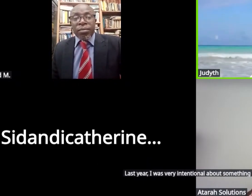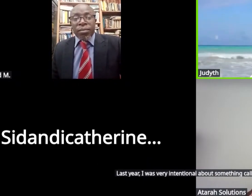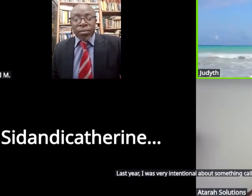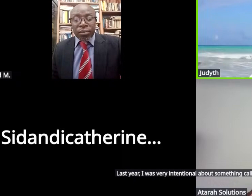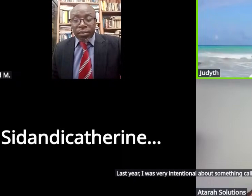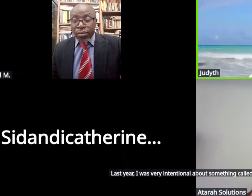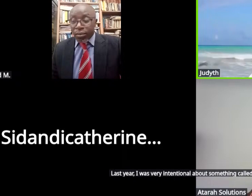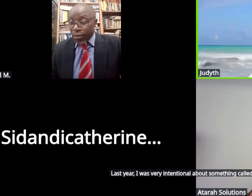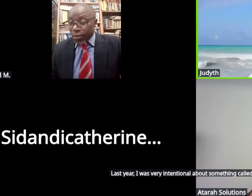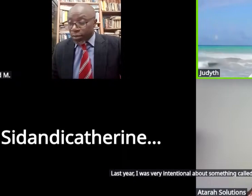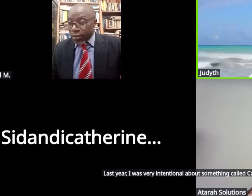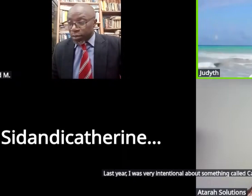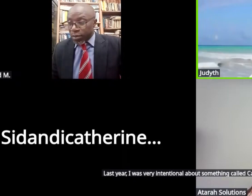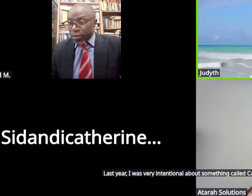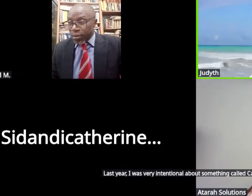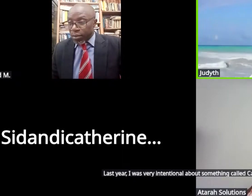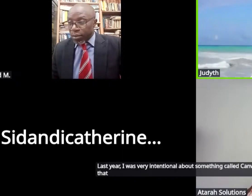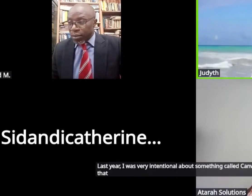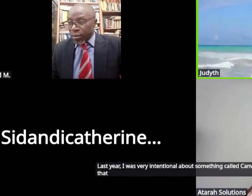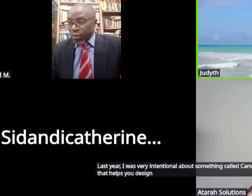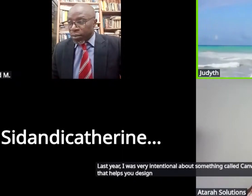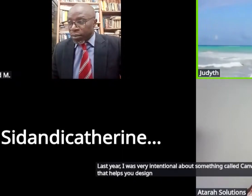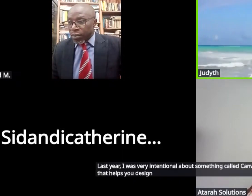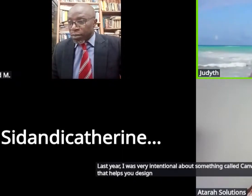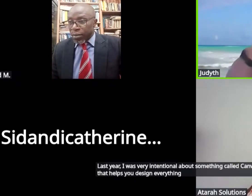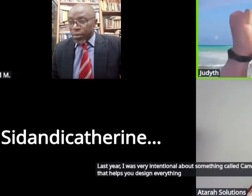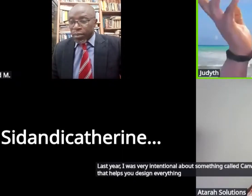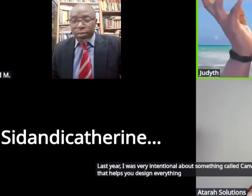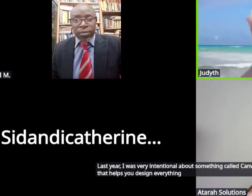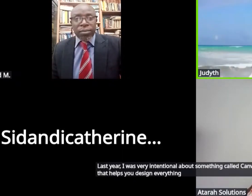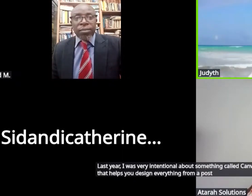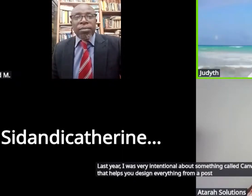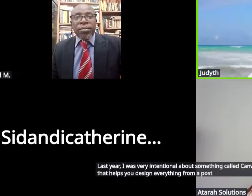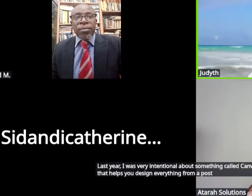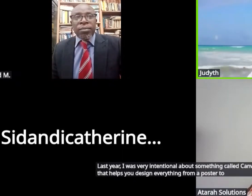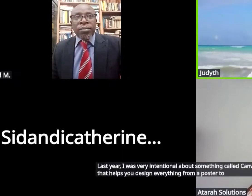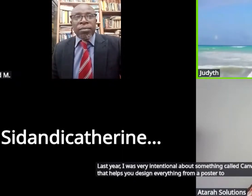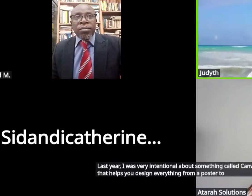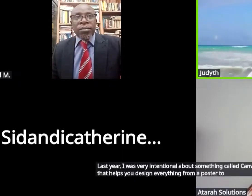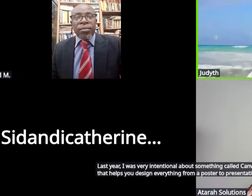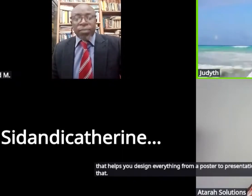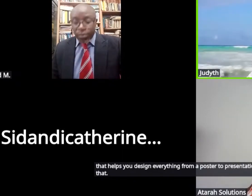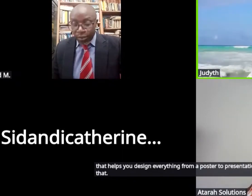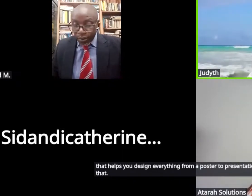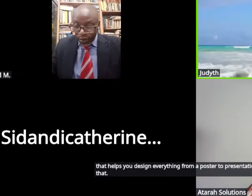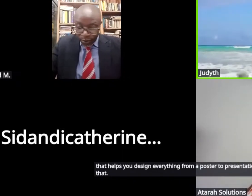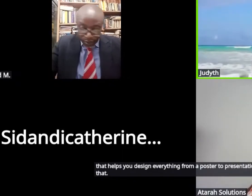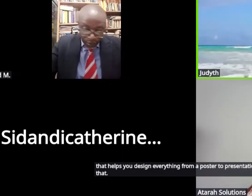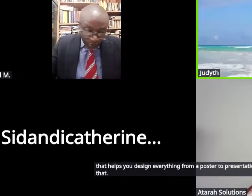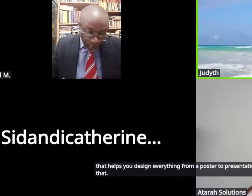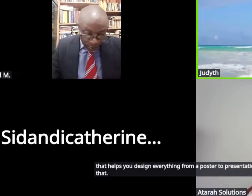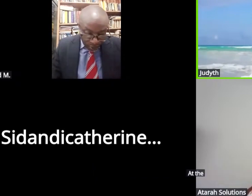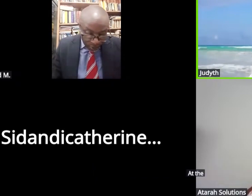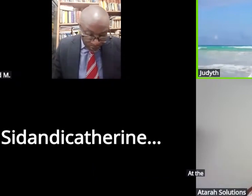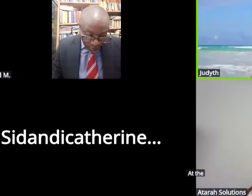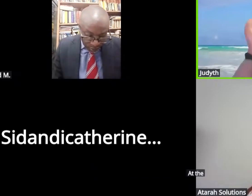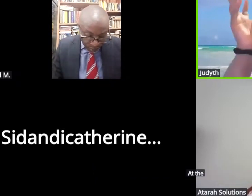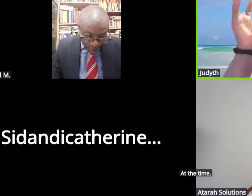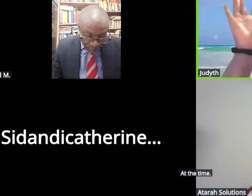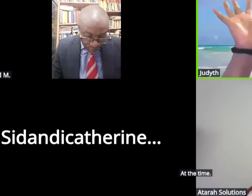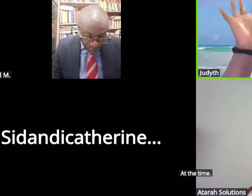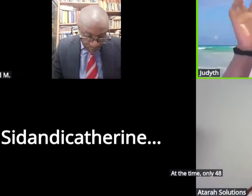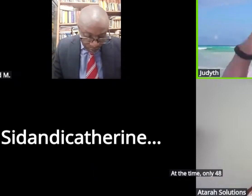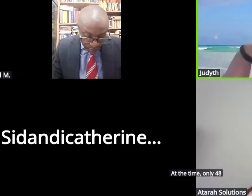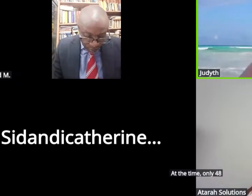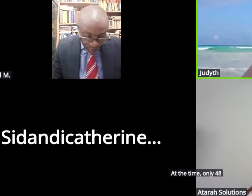AI tool that helps you design everything from a poster to presentations and stuff like that. At the time, we were only 48 of us who